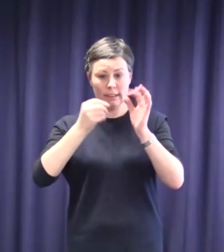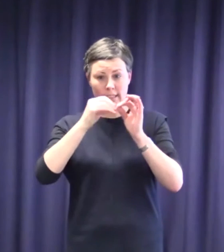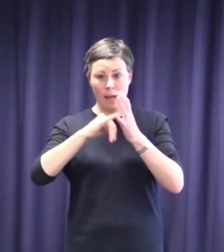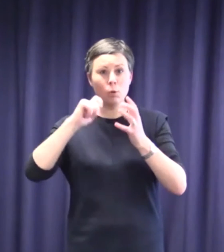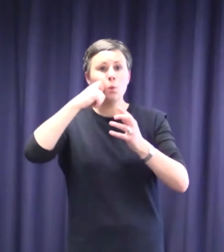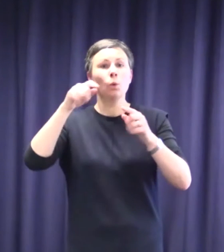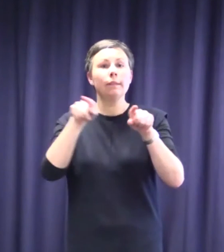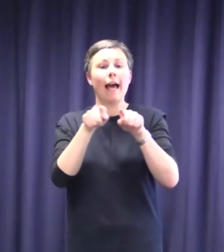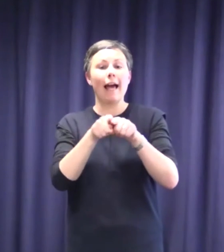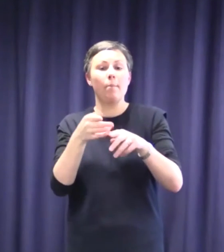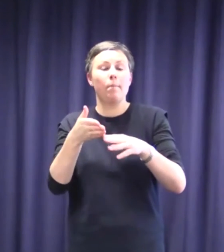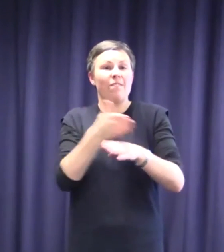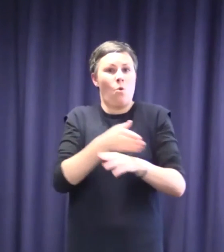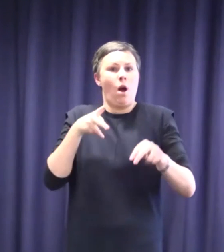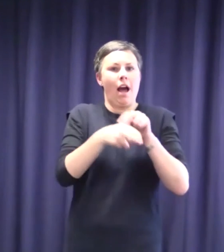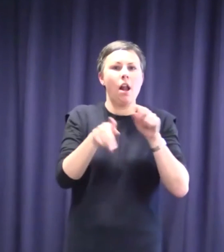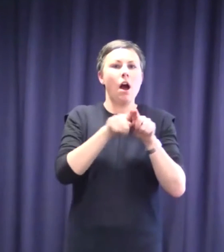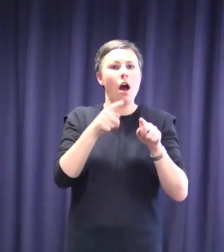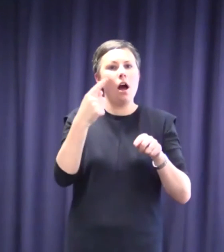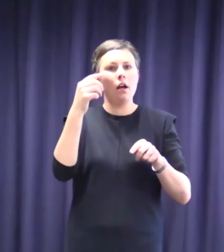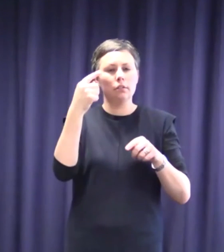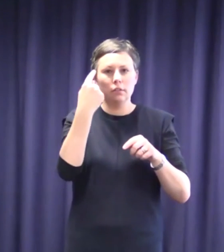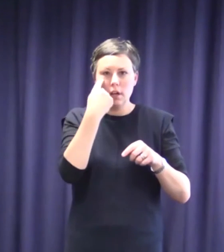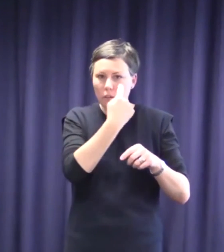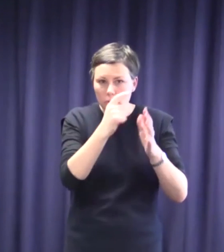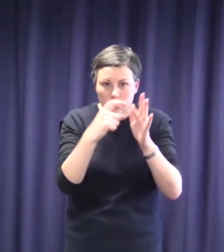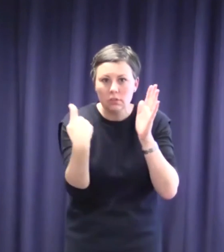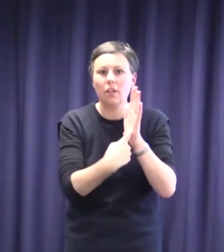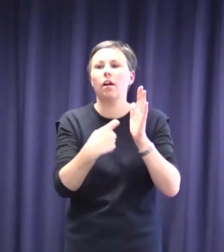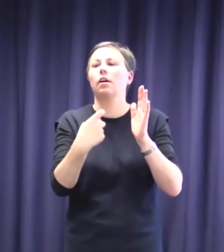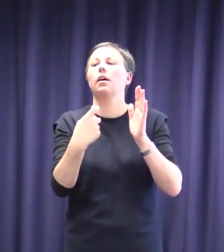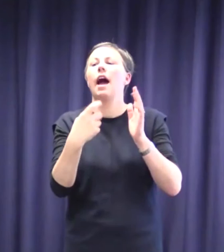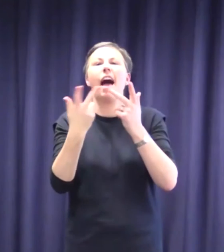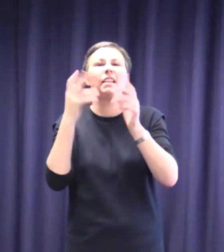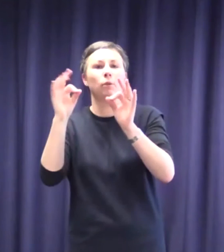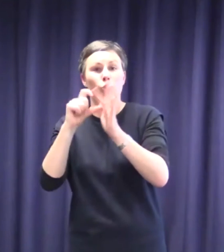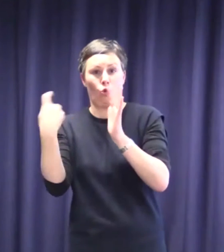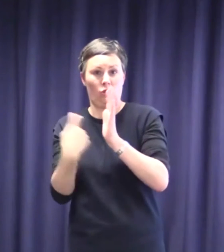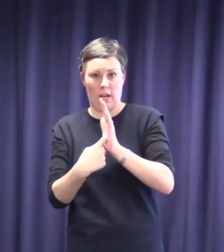optical, dental and other specialist appointments? This is for people without the NDIS.